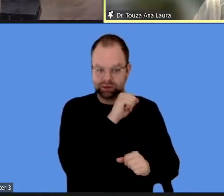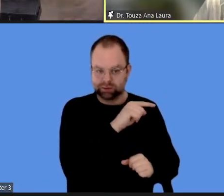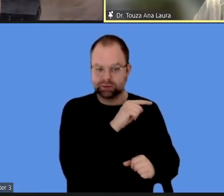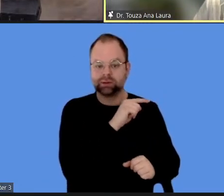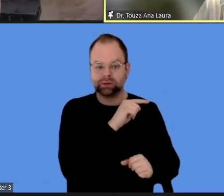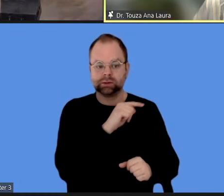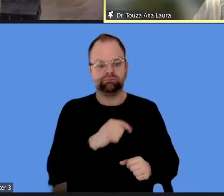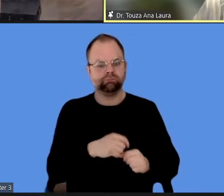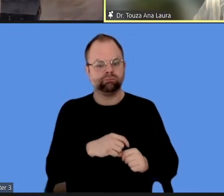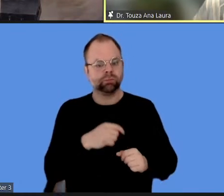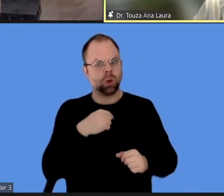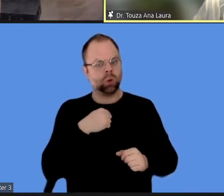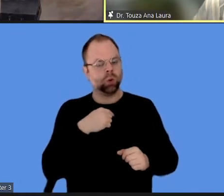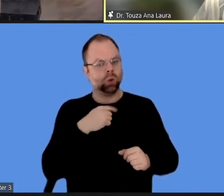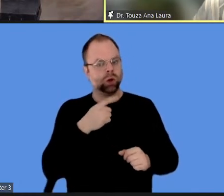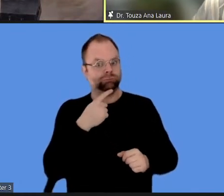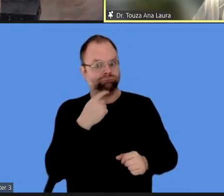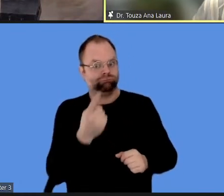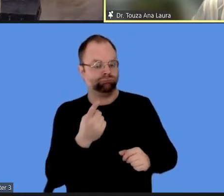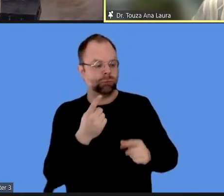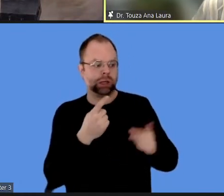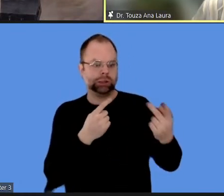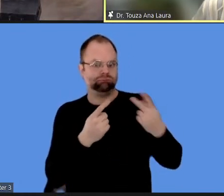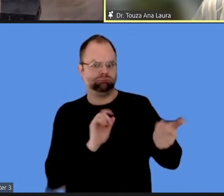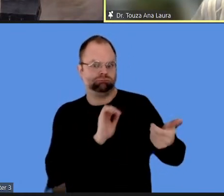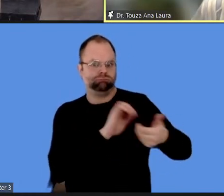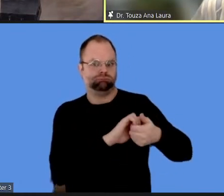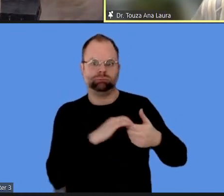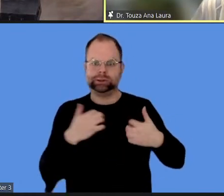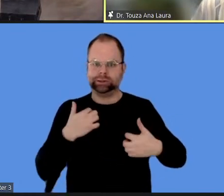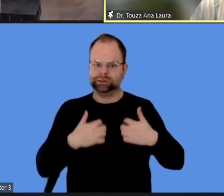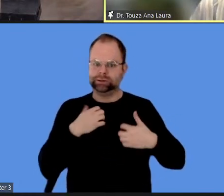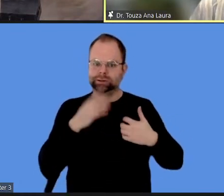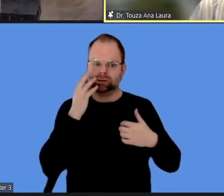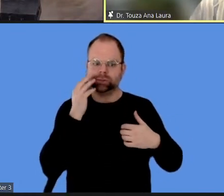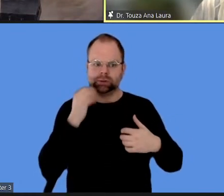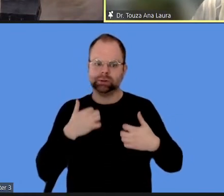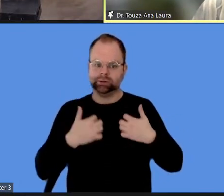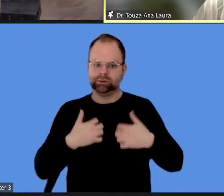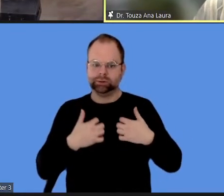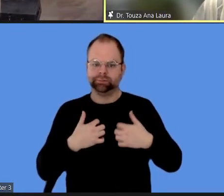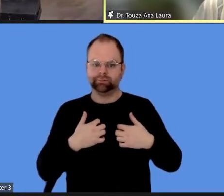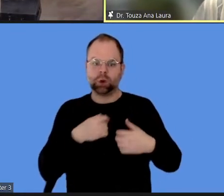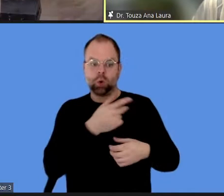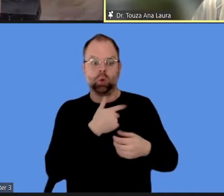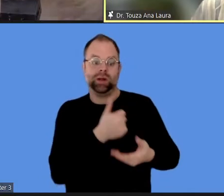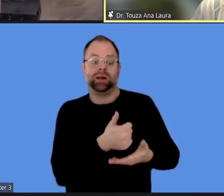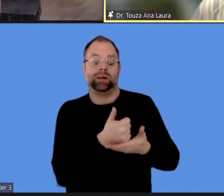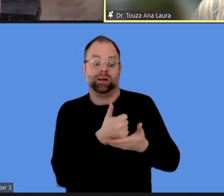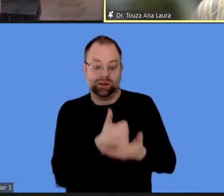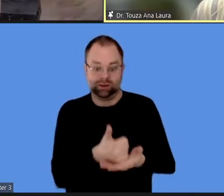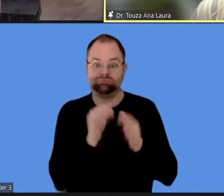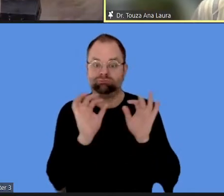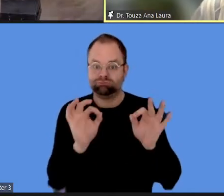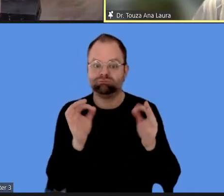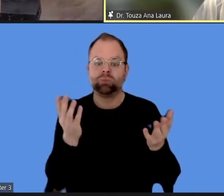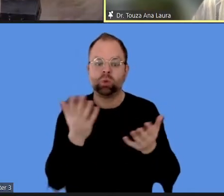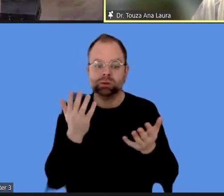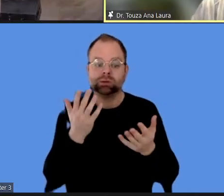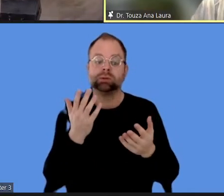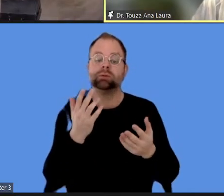the resources to face food insecurity in this country. Thank you very